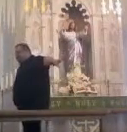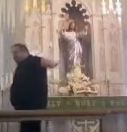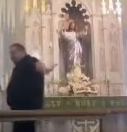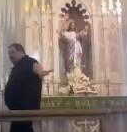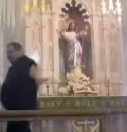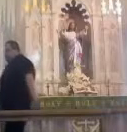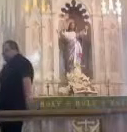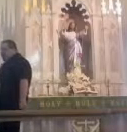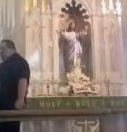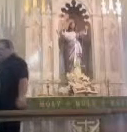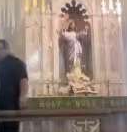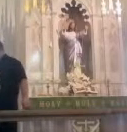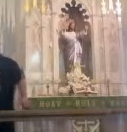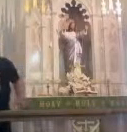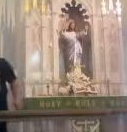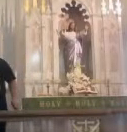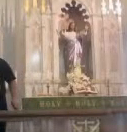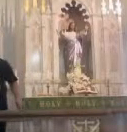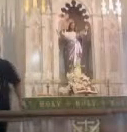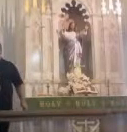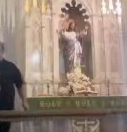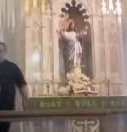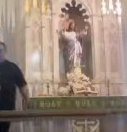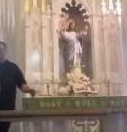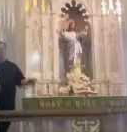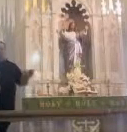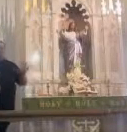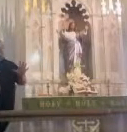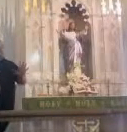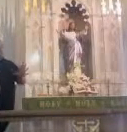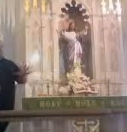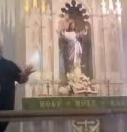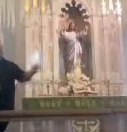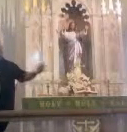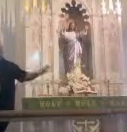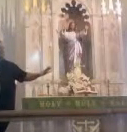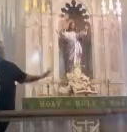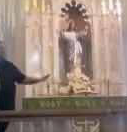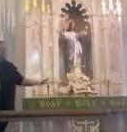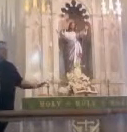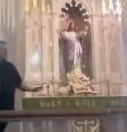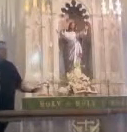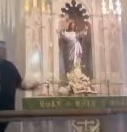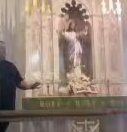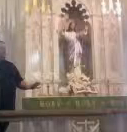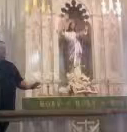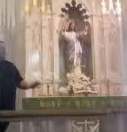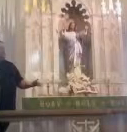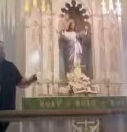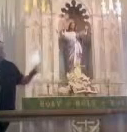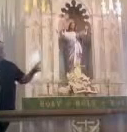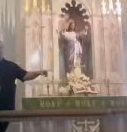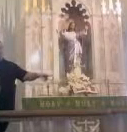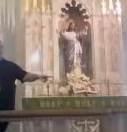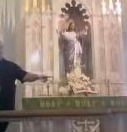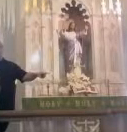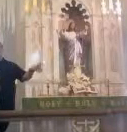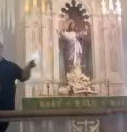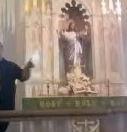even exist. And then after that, Elijah sent his followers to kill